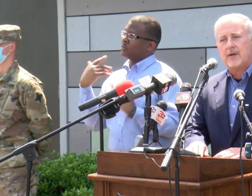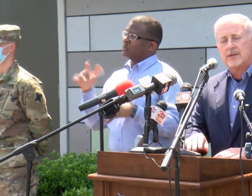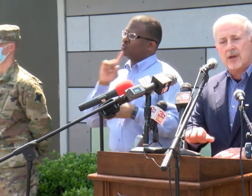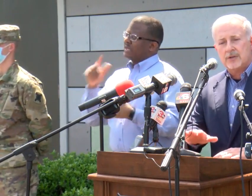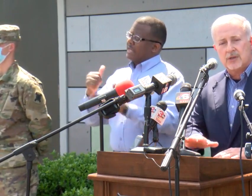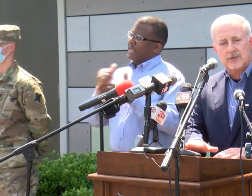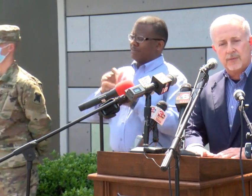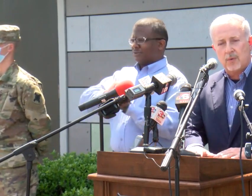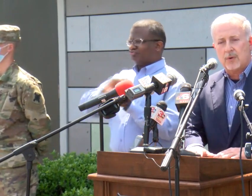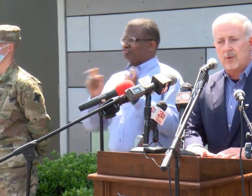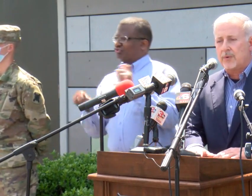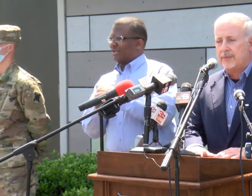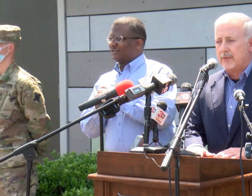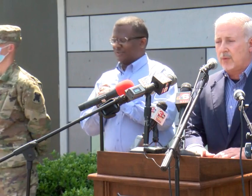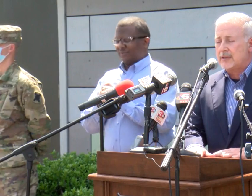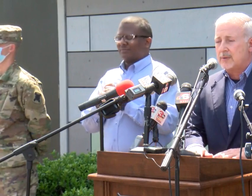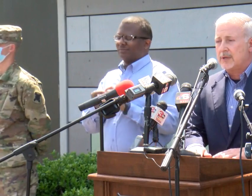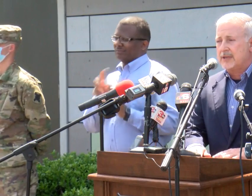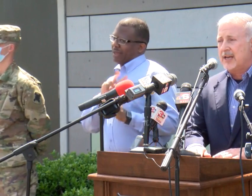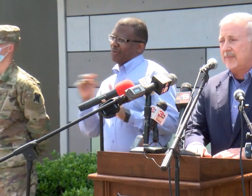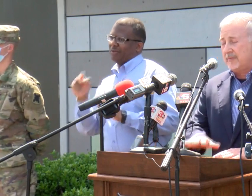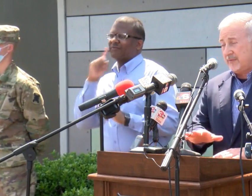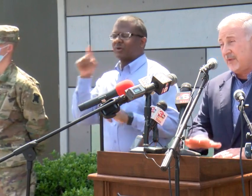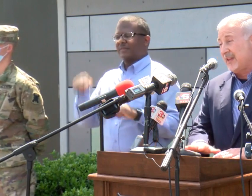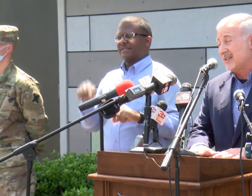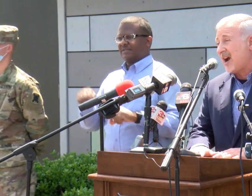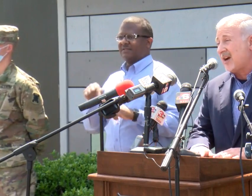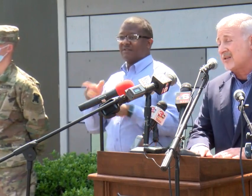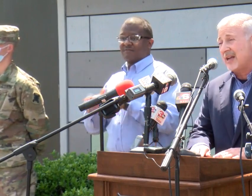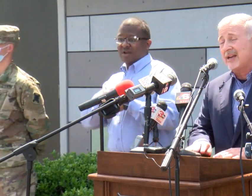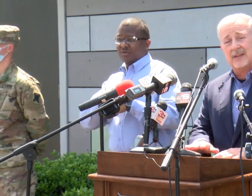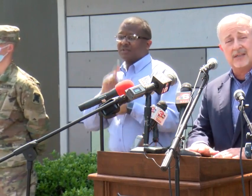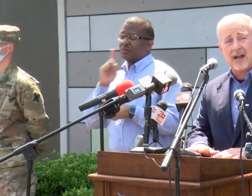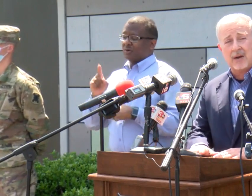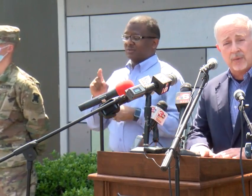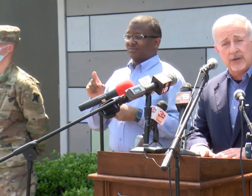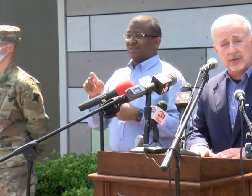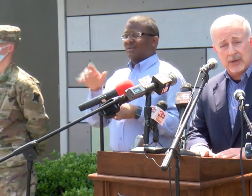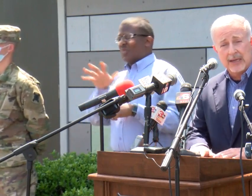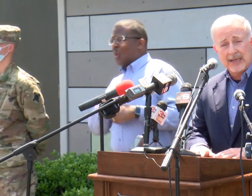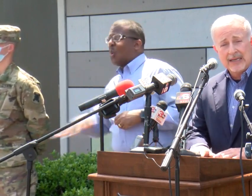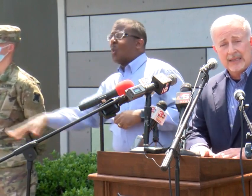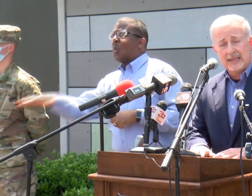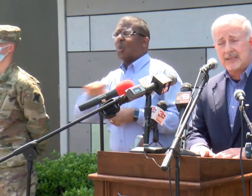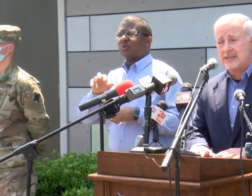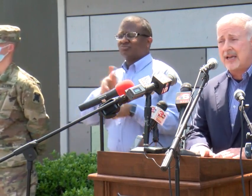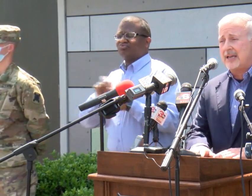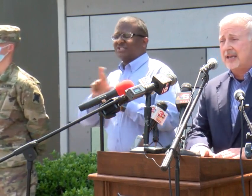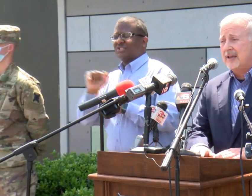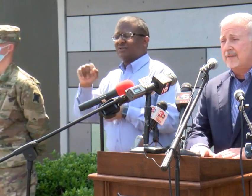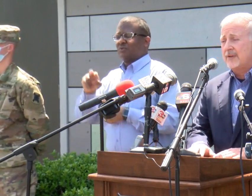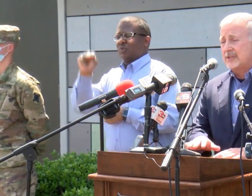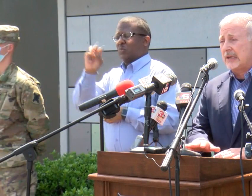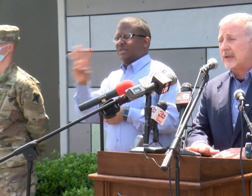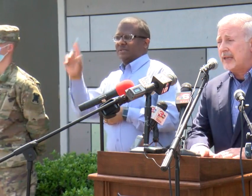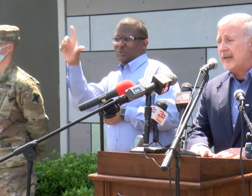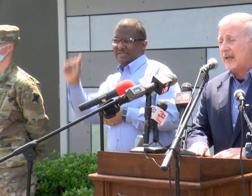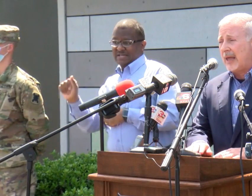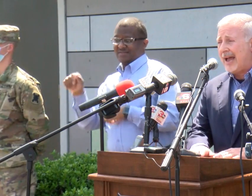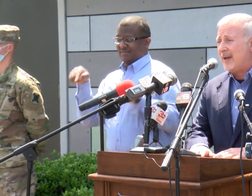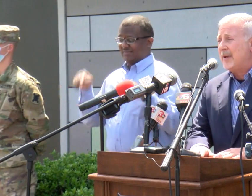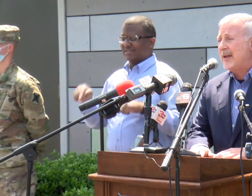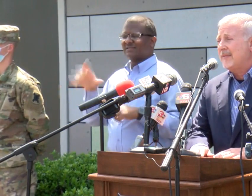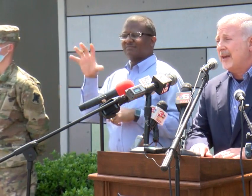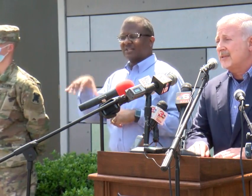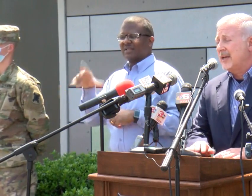Caddo Parish, not just for Northwest Louisiana, but for the entire state and the entire region. This is a facility,